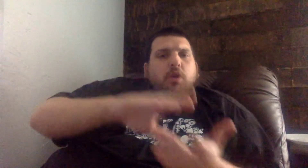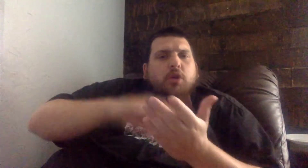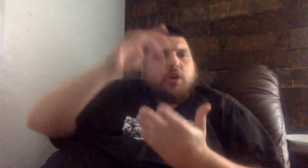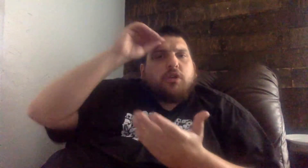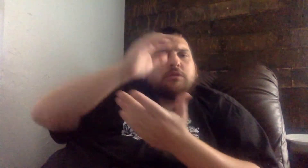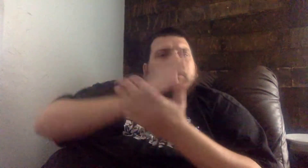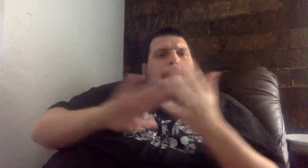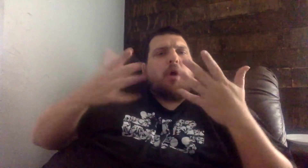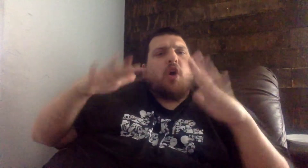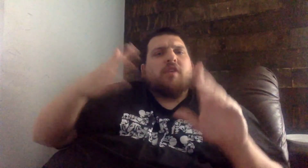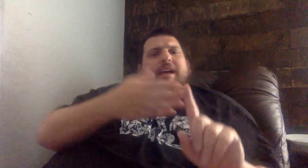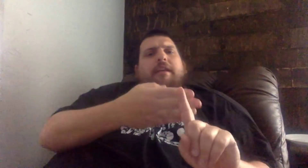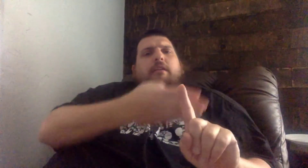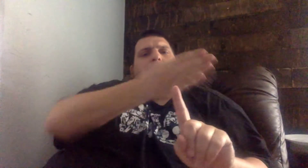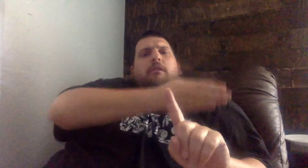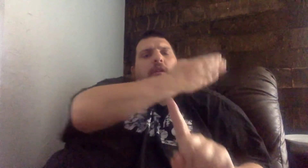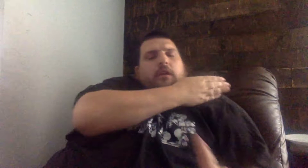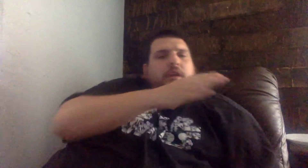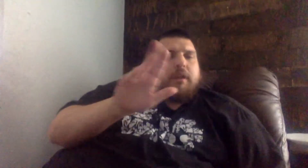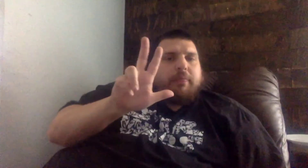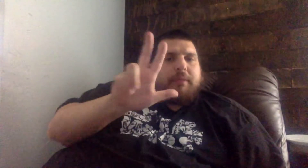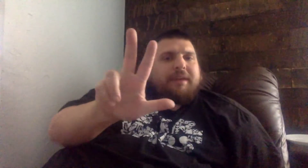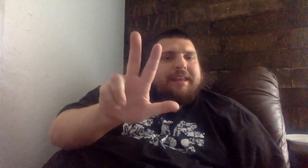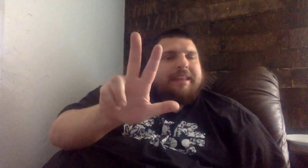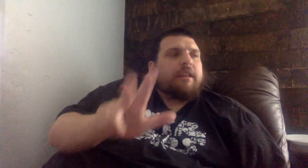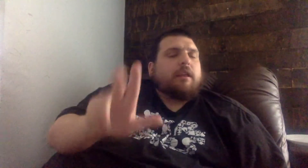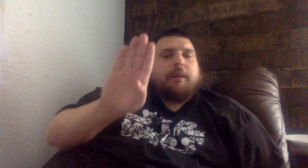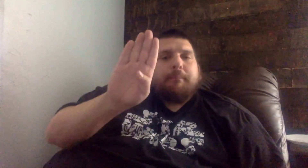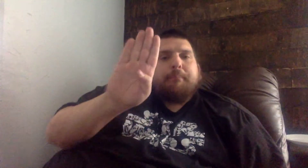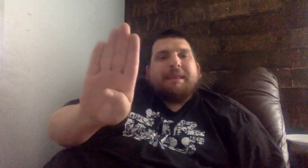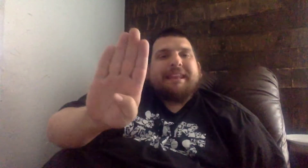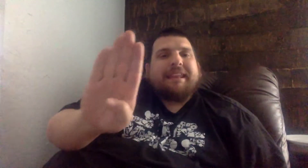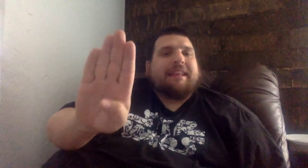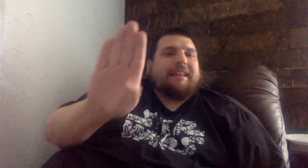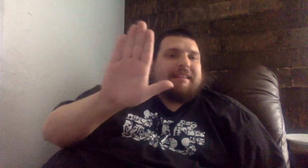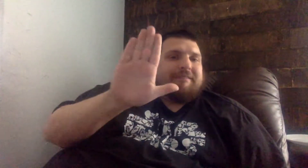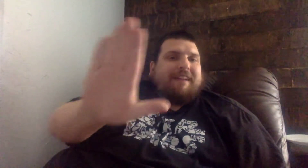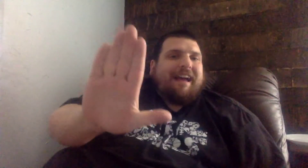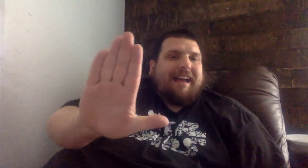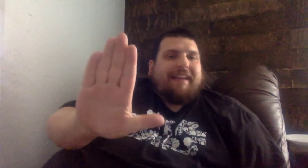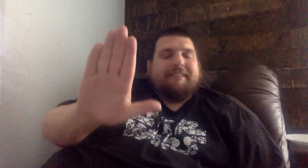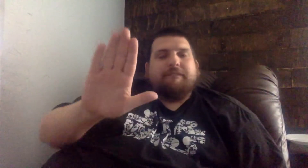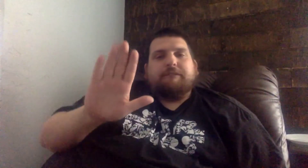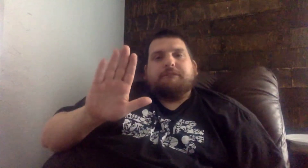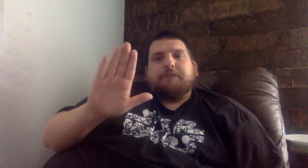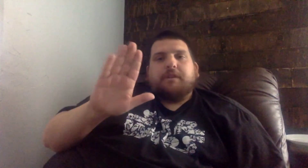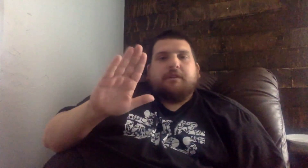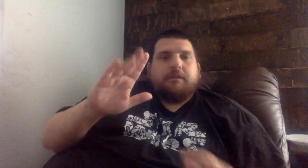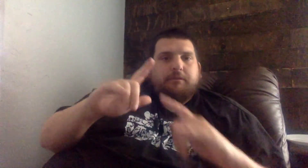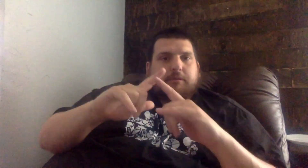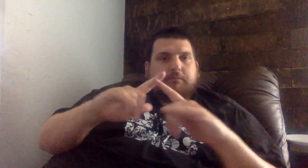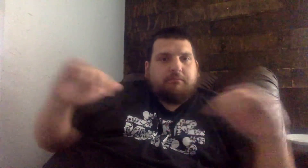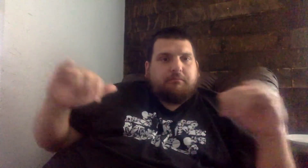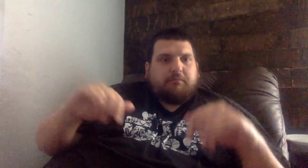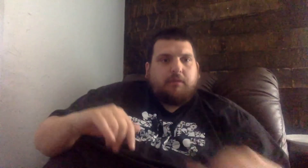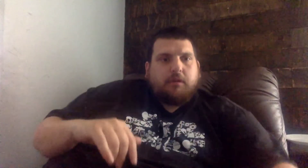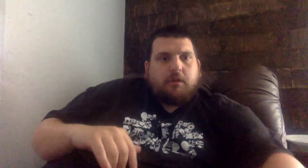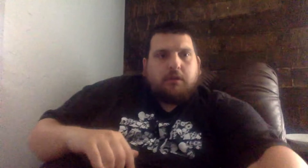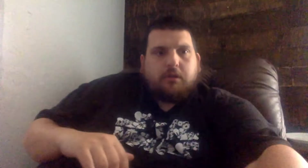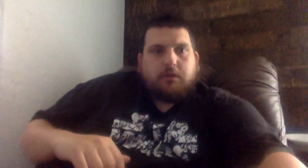hand shapes, some that you have already learned, 3, B, 5, etc.